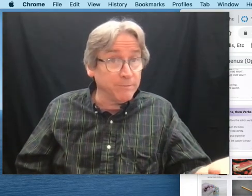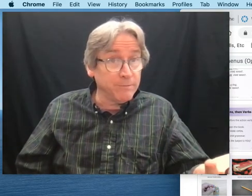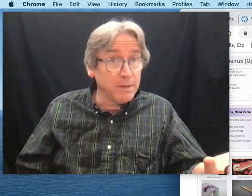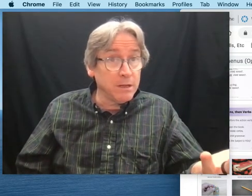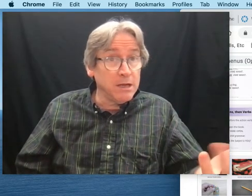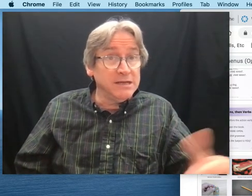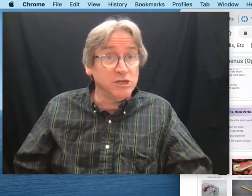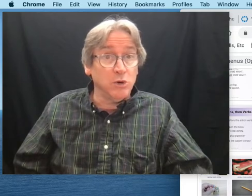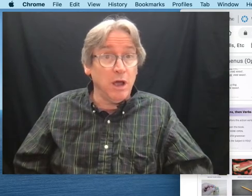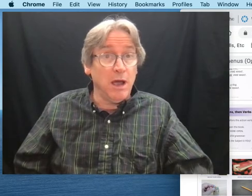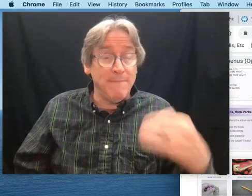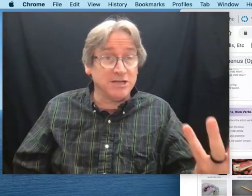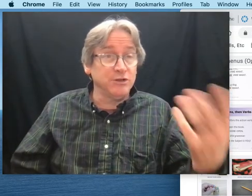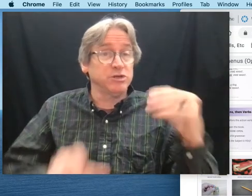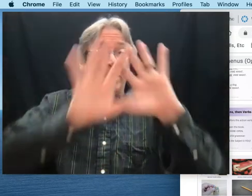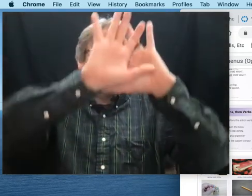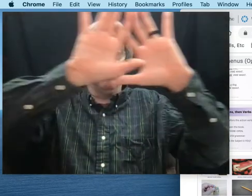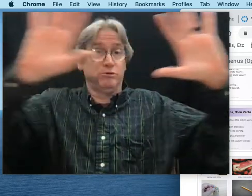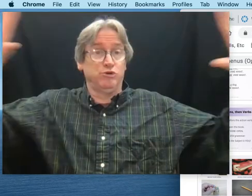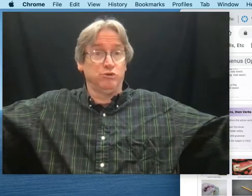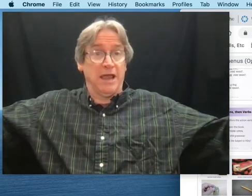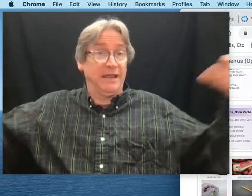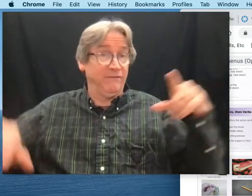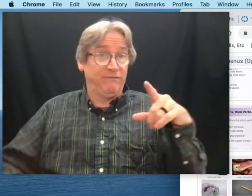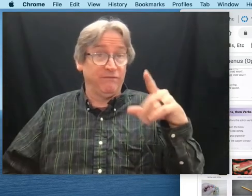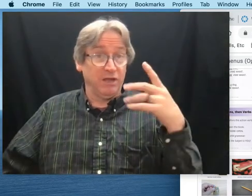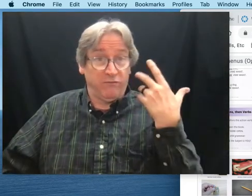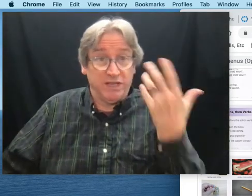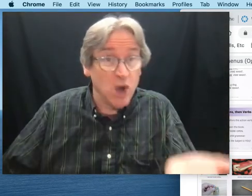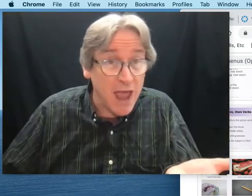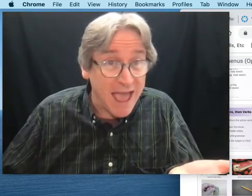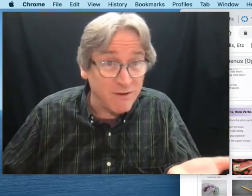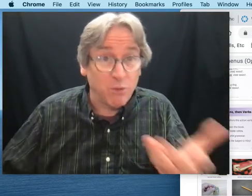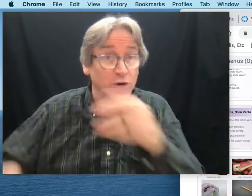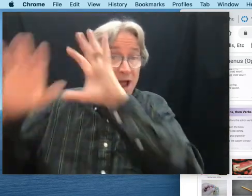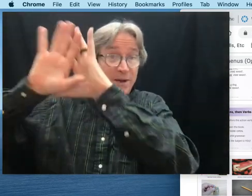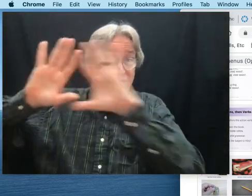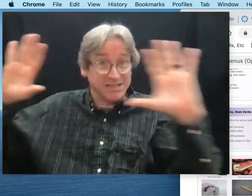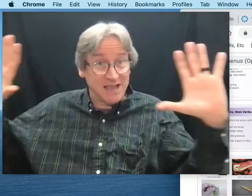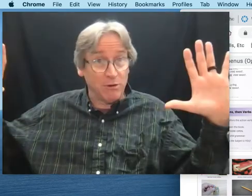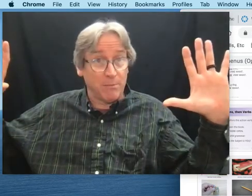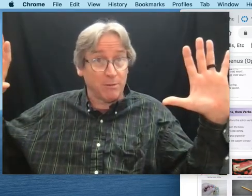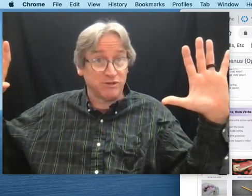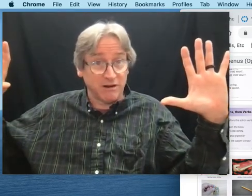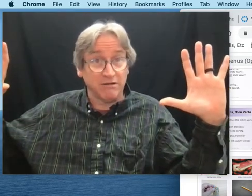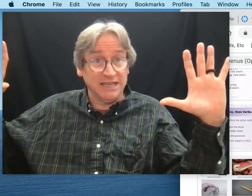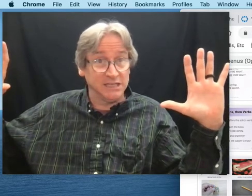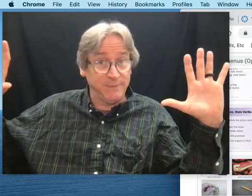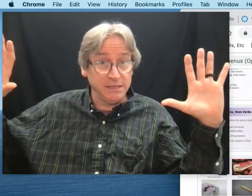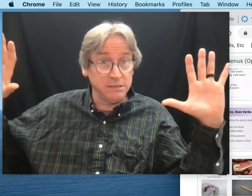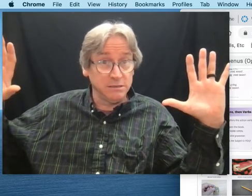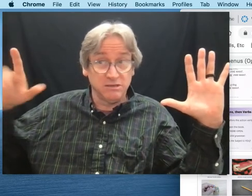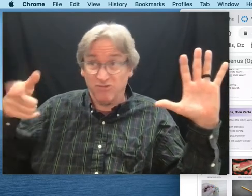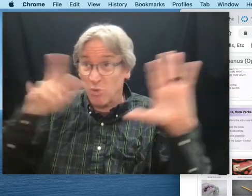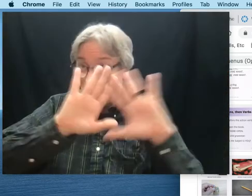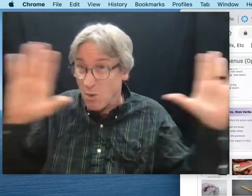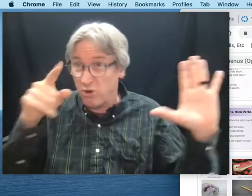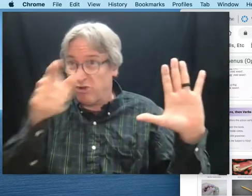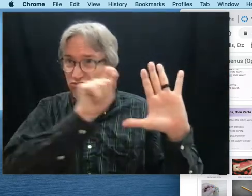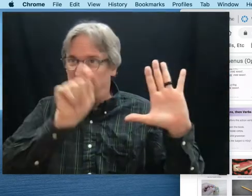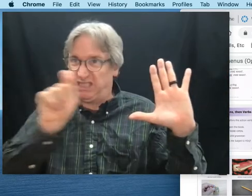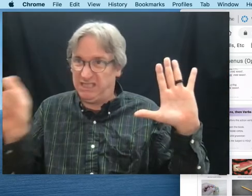Board. So imagine there's a whiteboard. And if we don't have a board, I might just set one up arbitrarily in space.